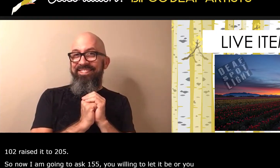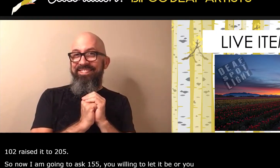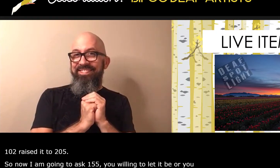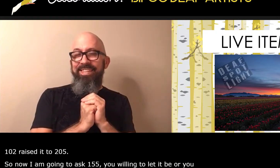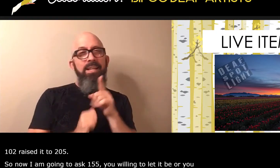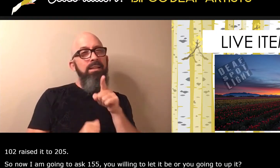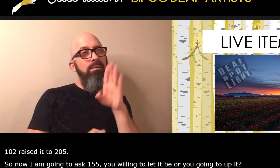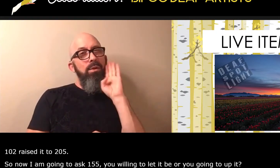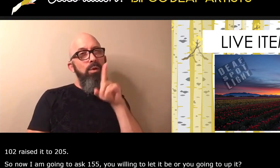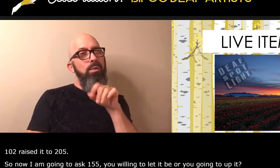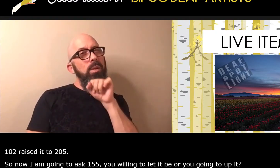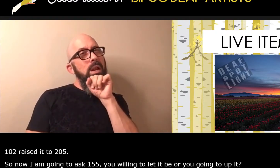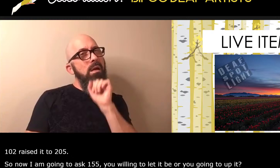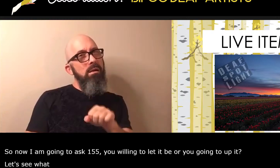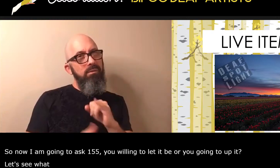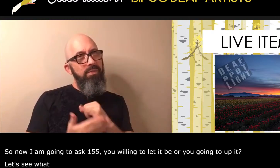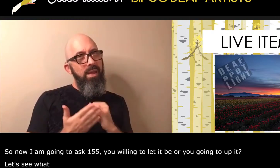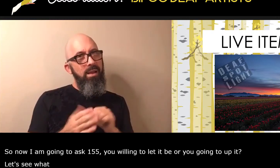do.